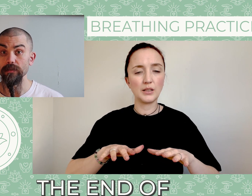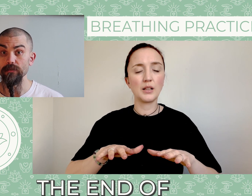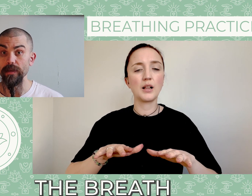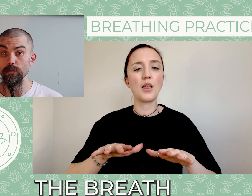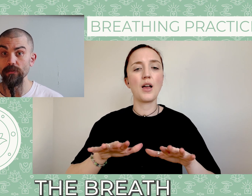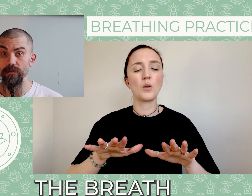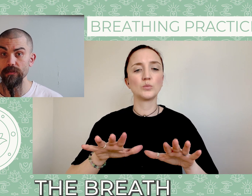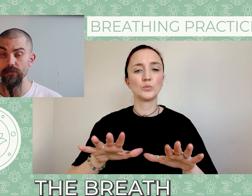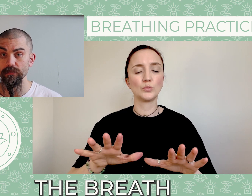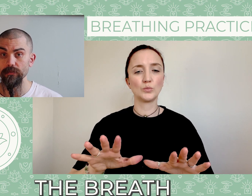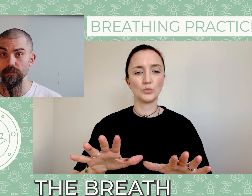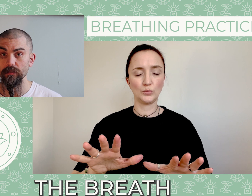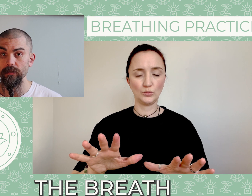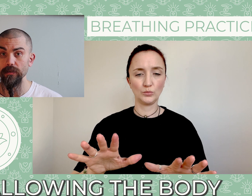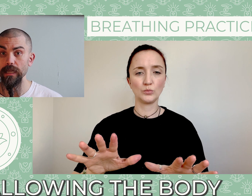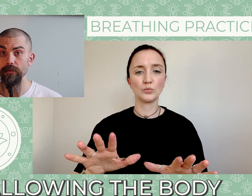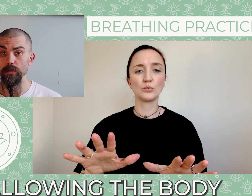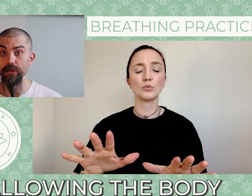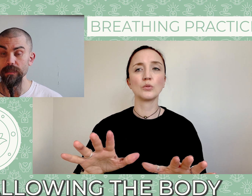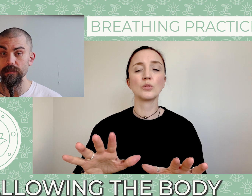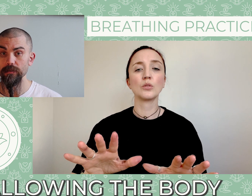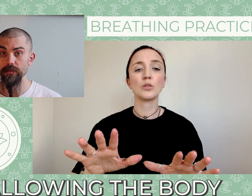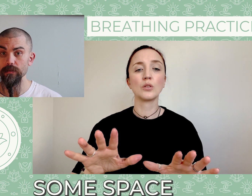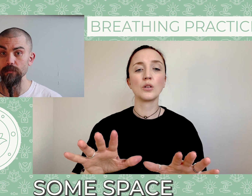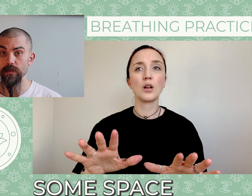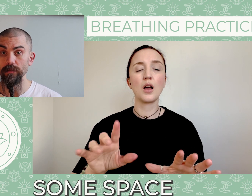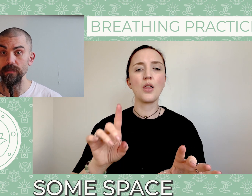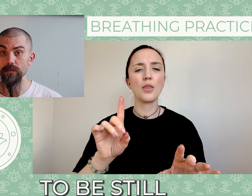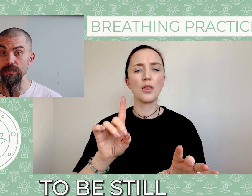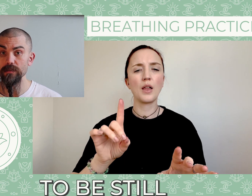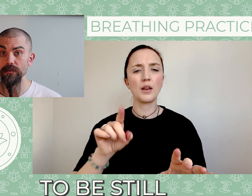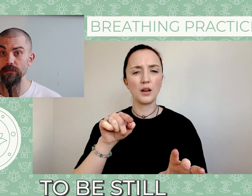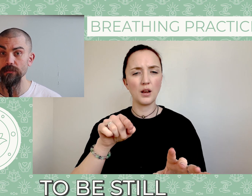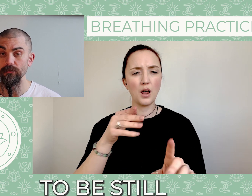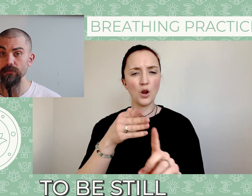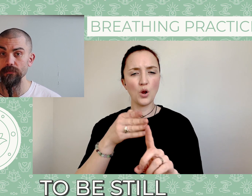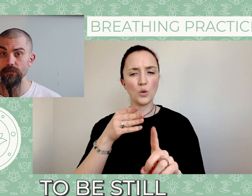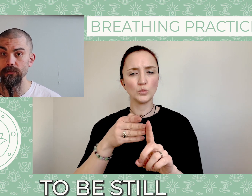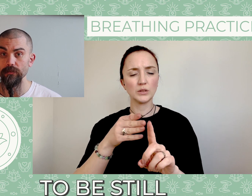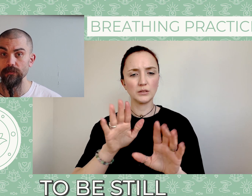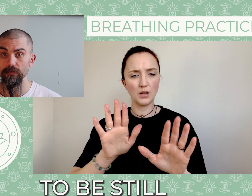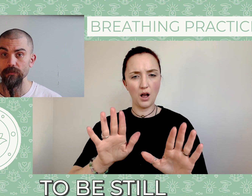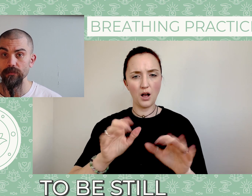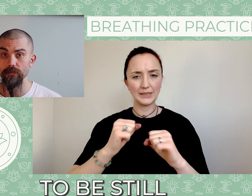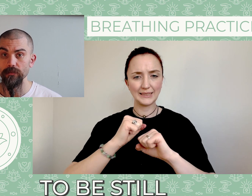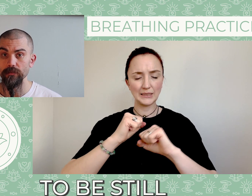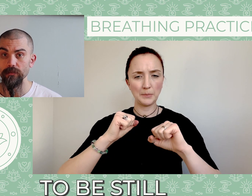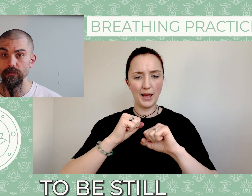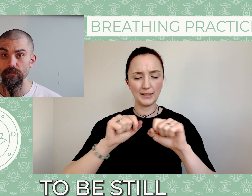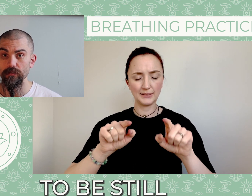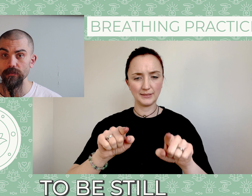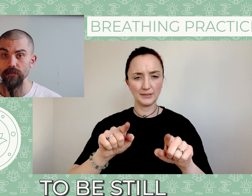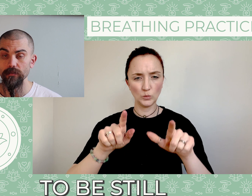And at the end of the out breath, allowing the body some space to be still